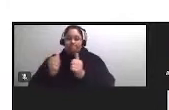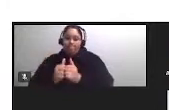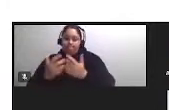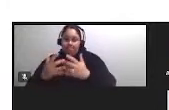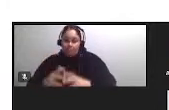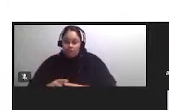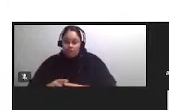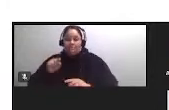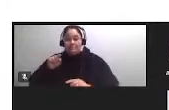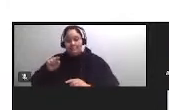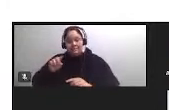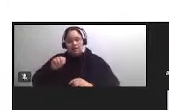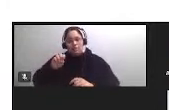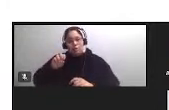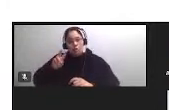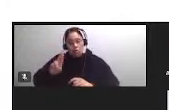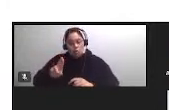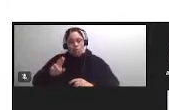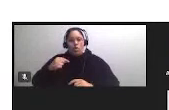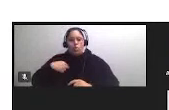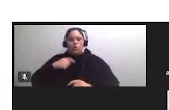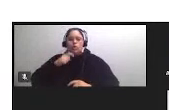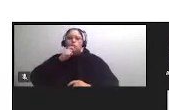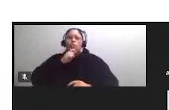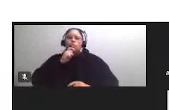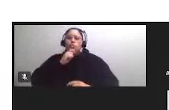where we are